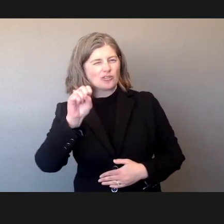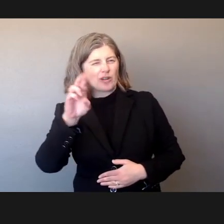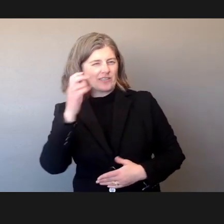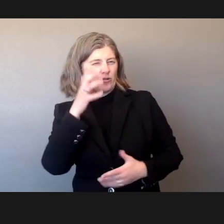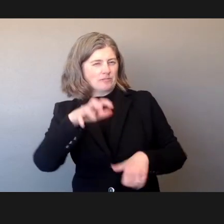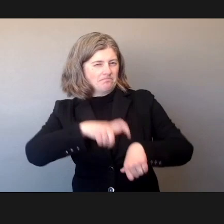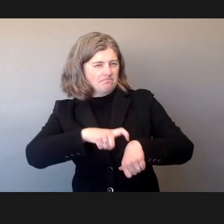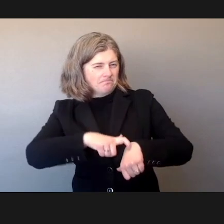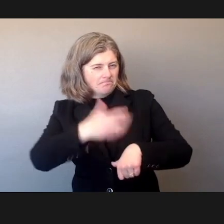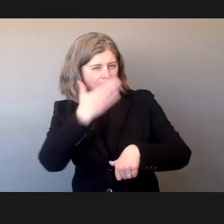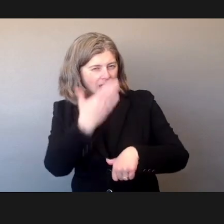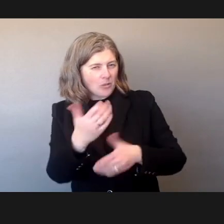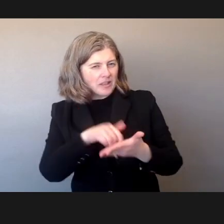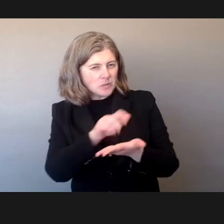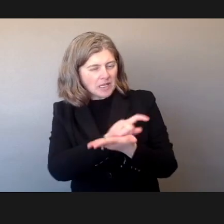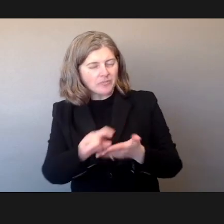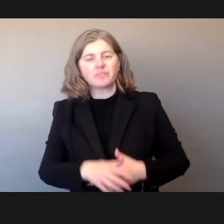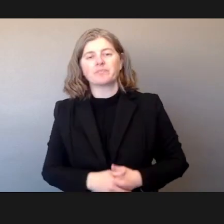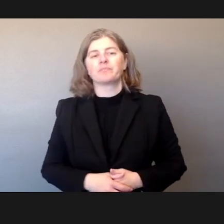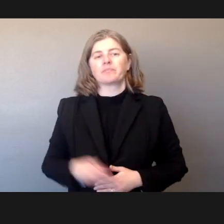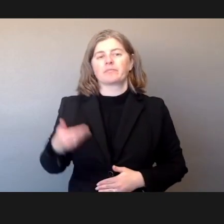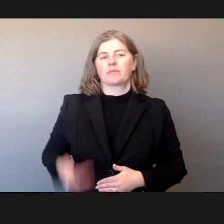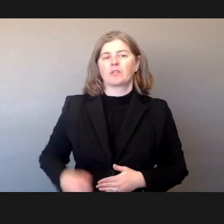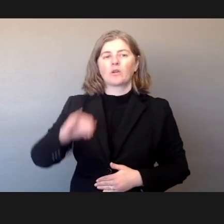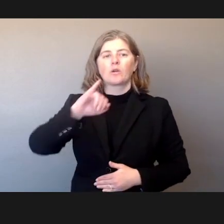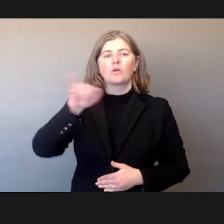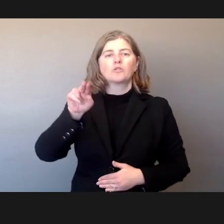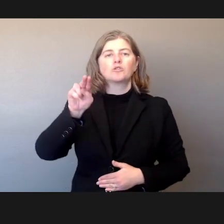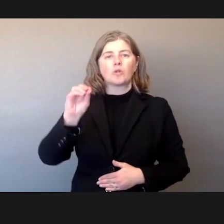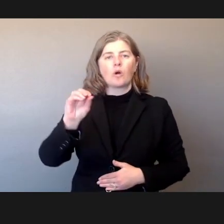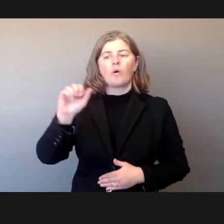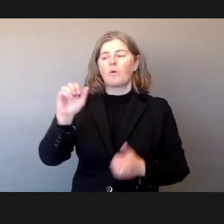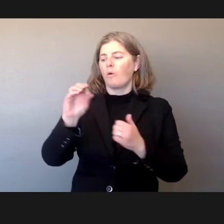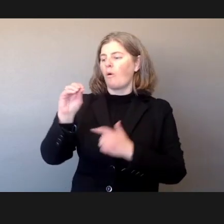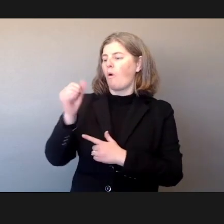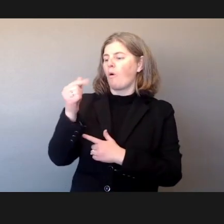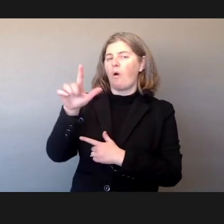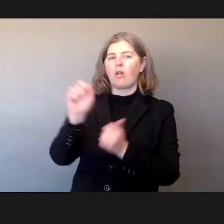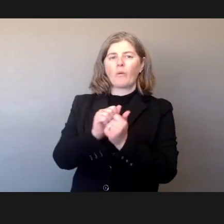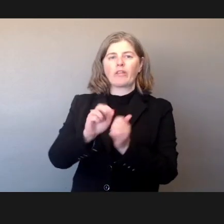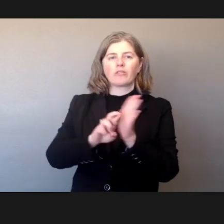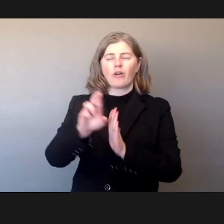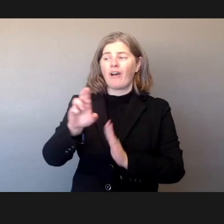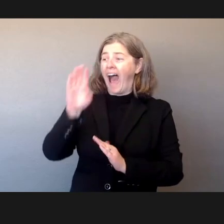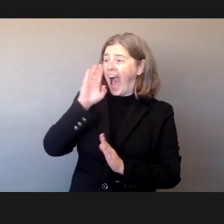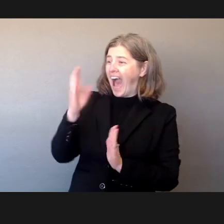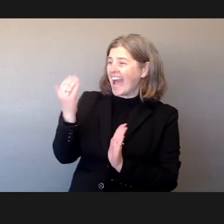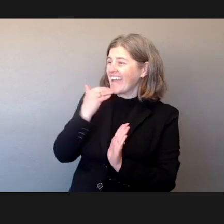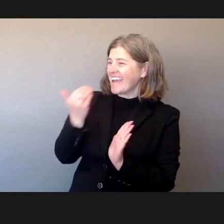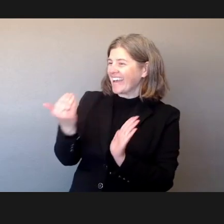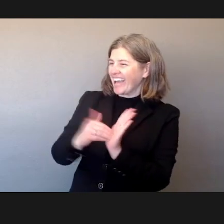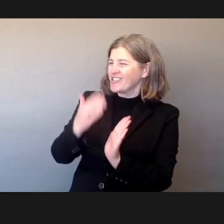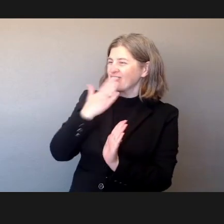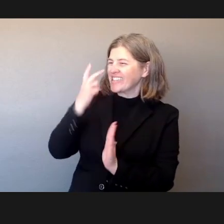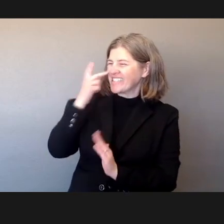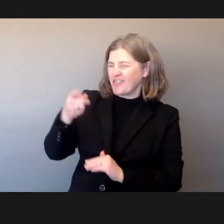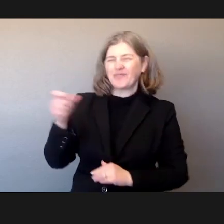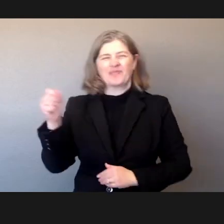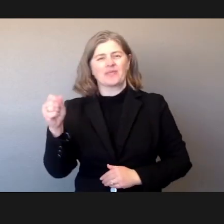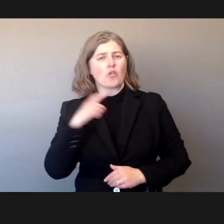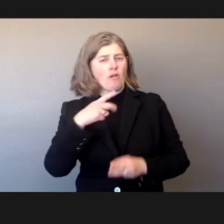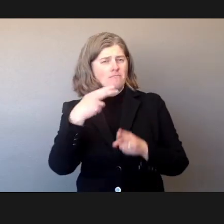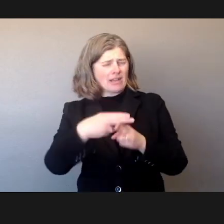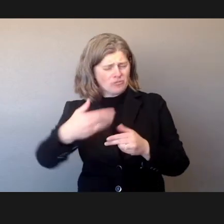our questions again this week. Juno Ogle here with the Roswell Daily Record. Hi again, Juno. Good to see you again. You